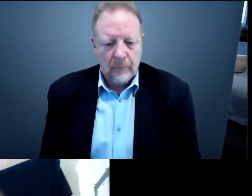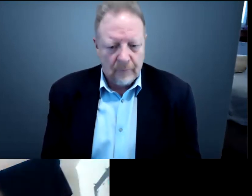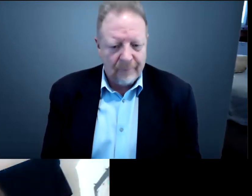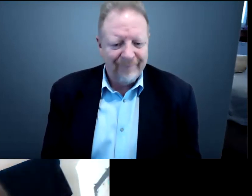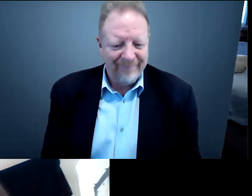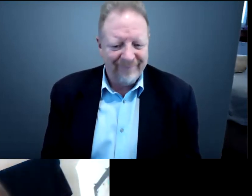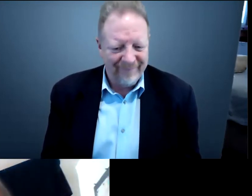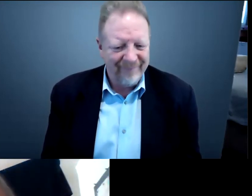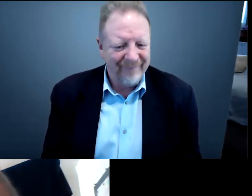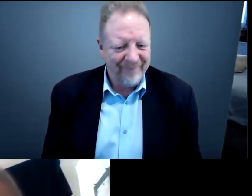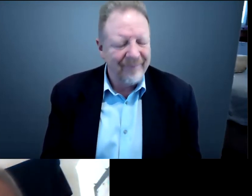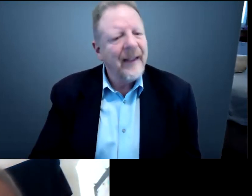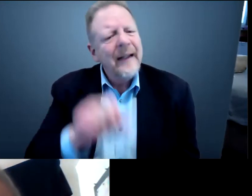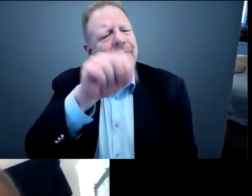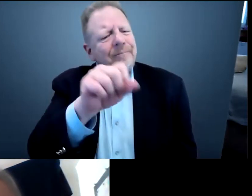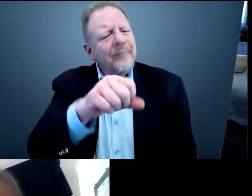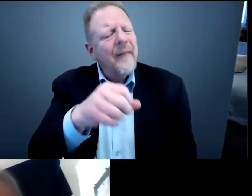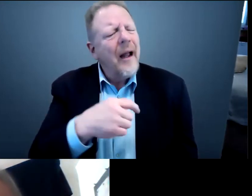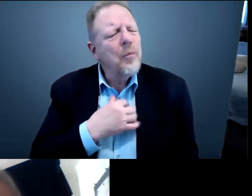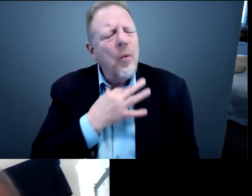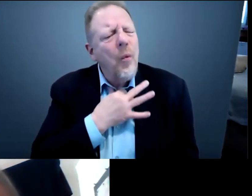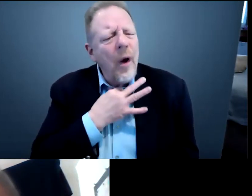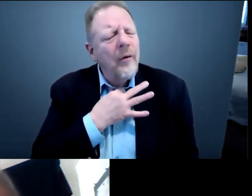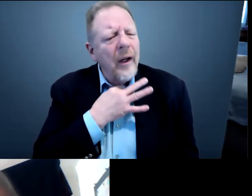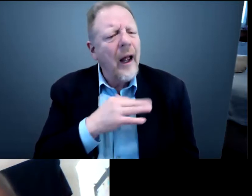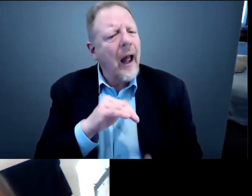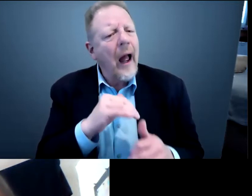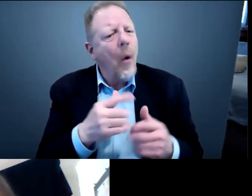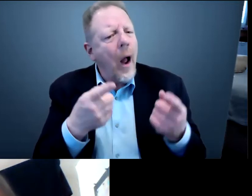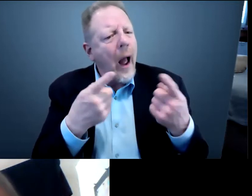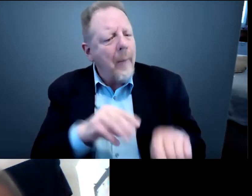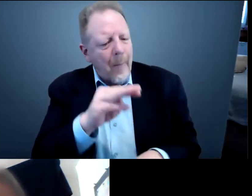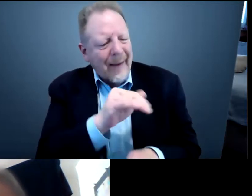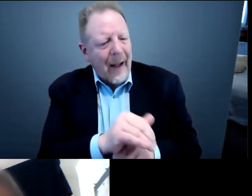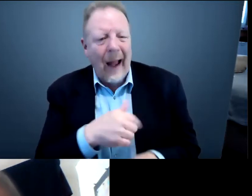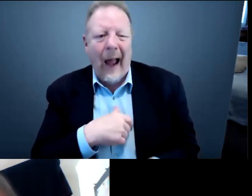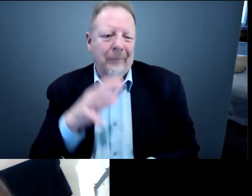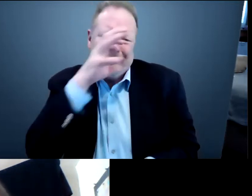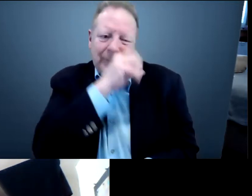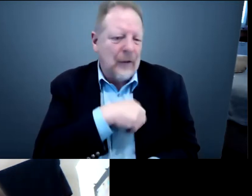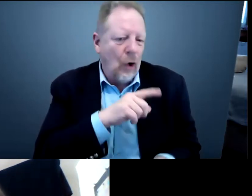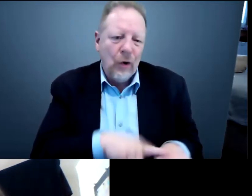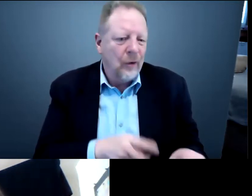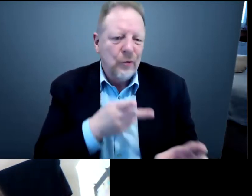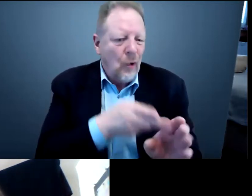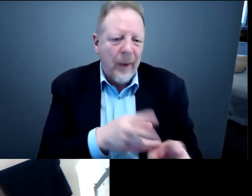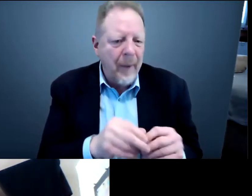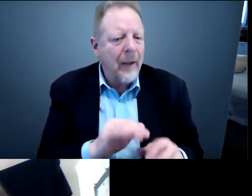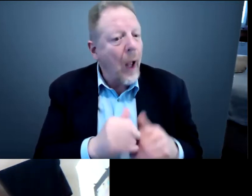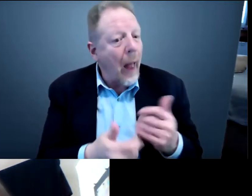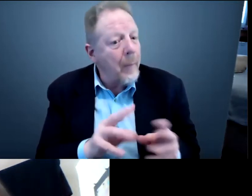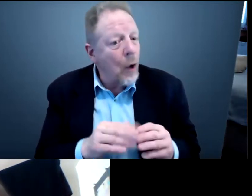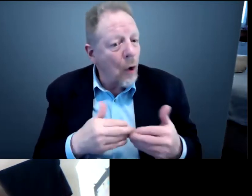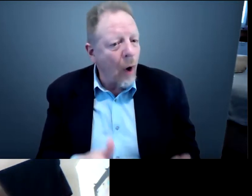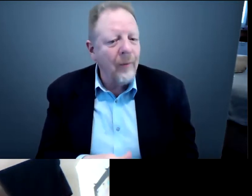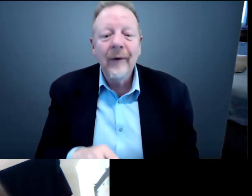Good. I was wondering how it went on Monday night because I couldn't be here. So That's on